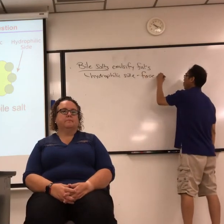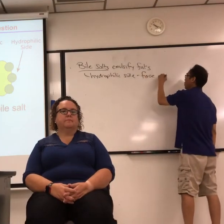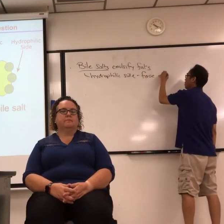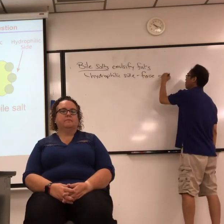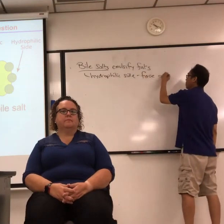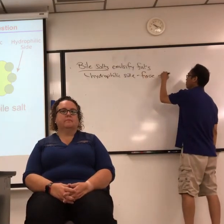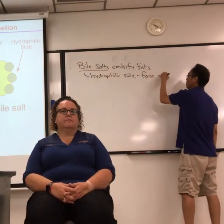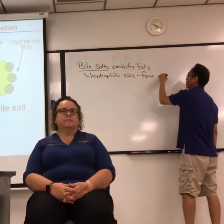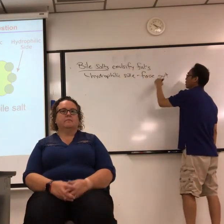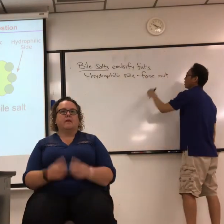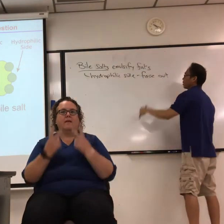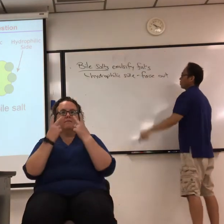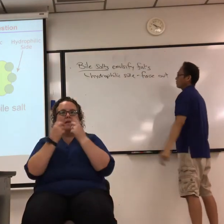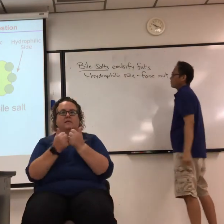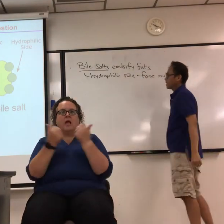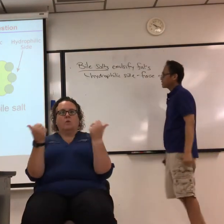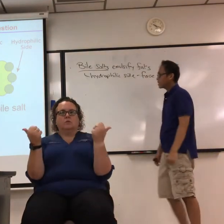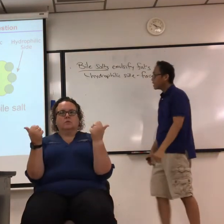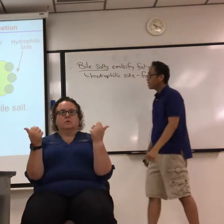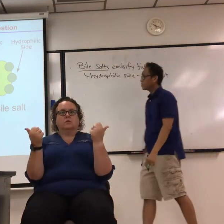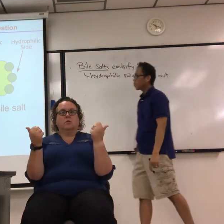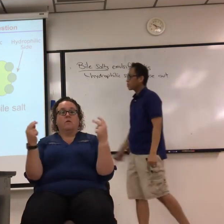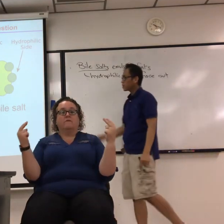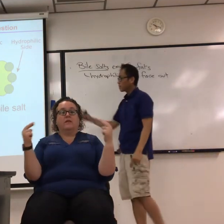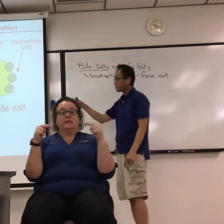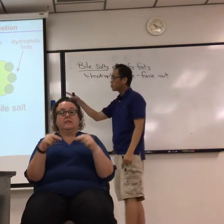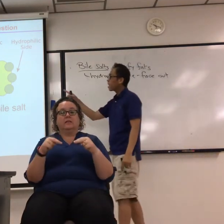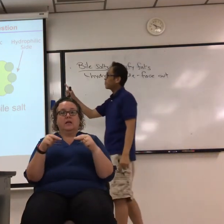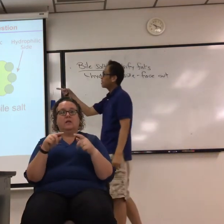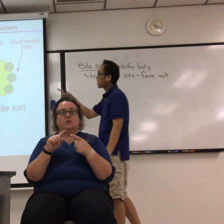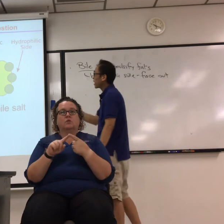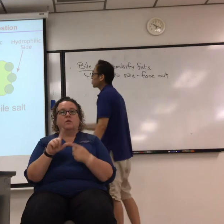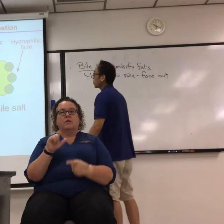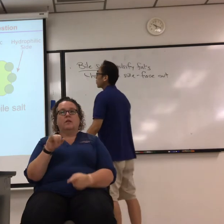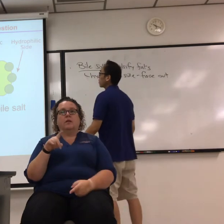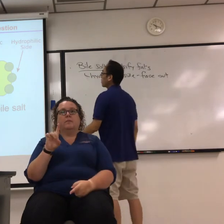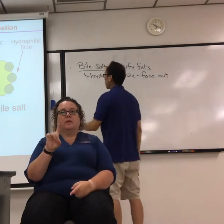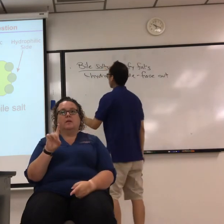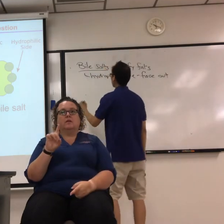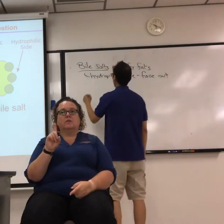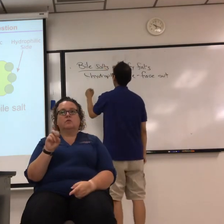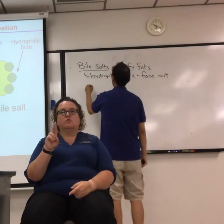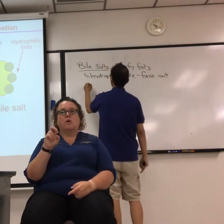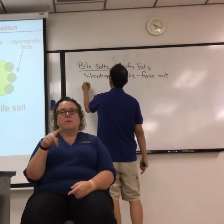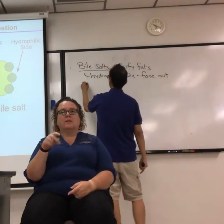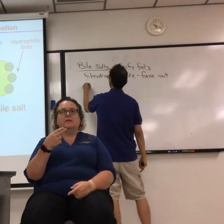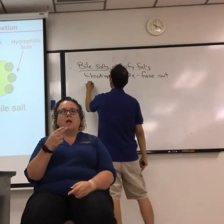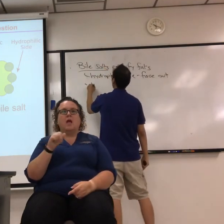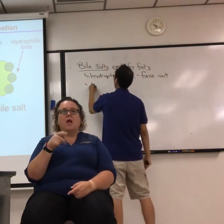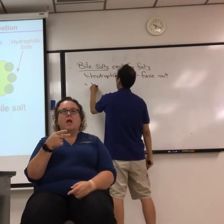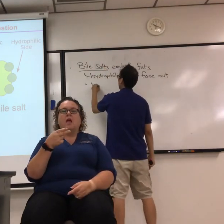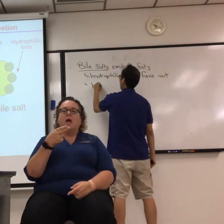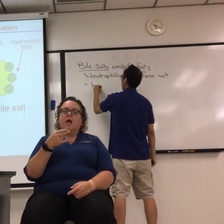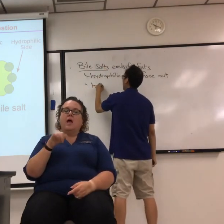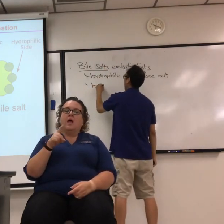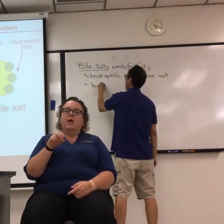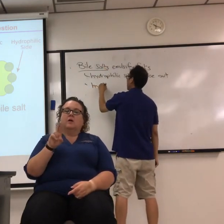Face out. What faces in towards the lipid drop is the hydrophobic side.